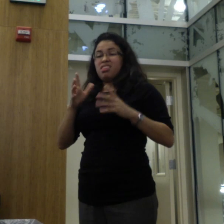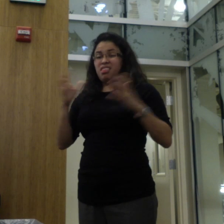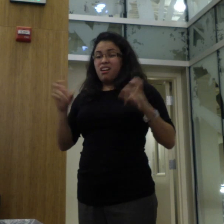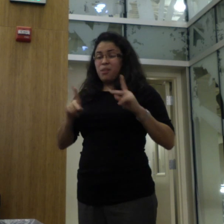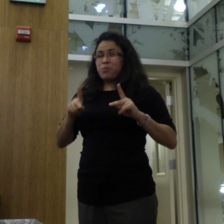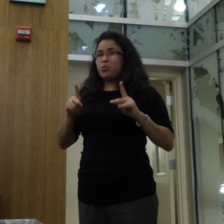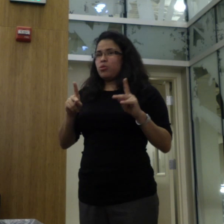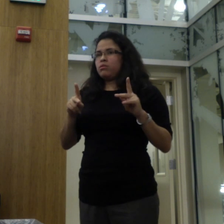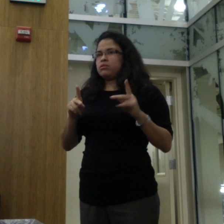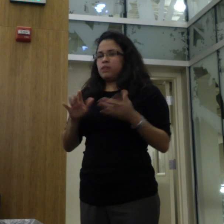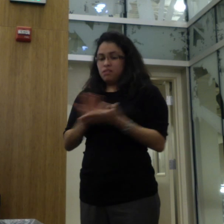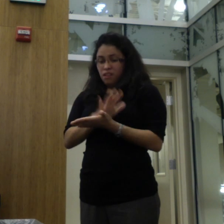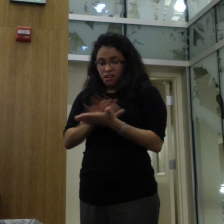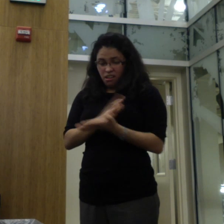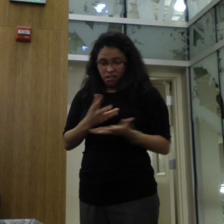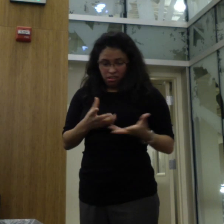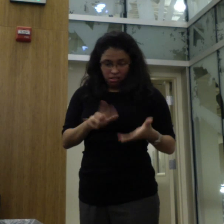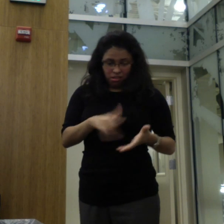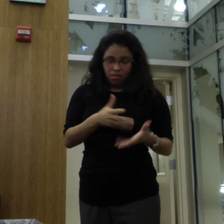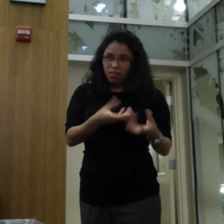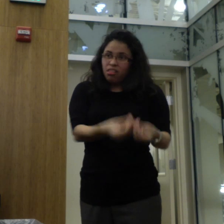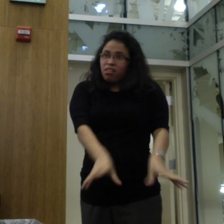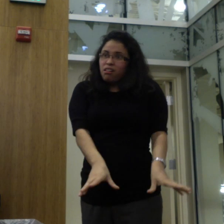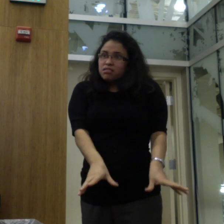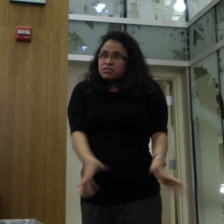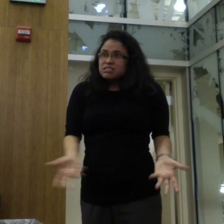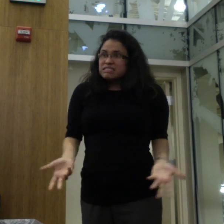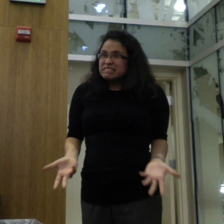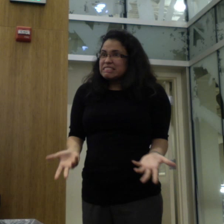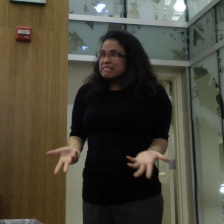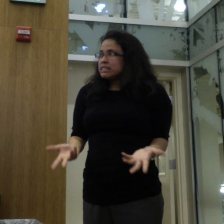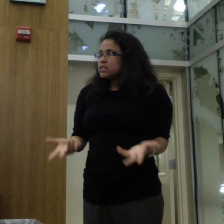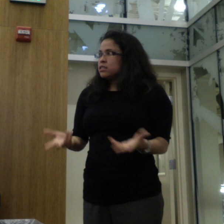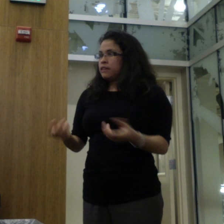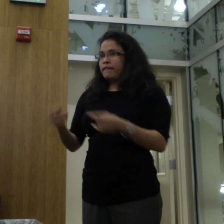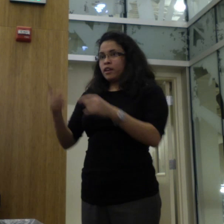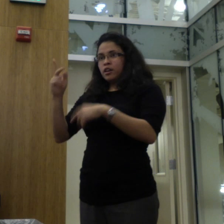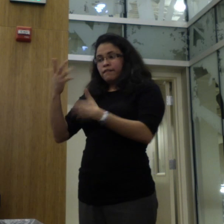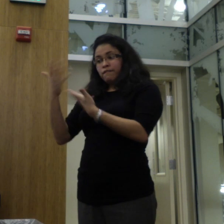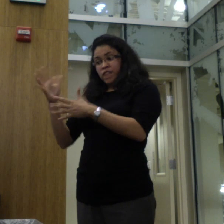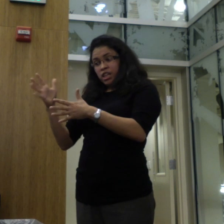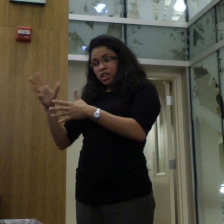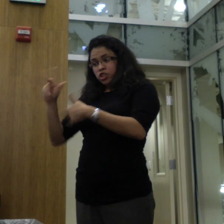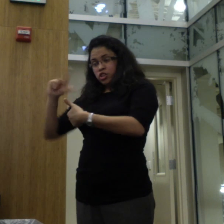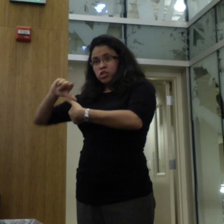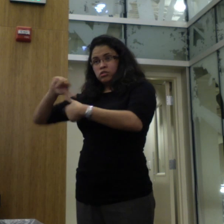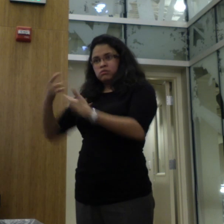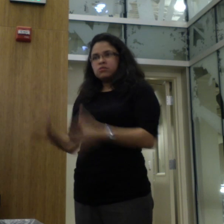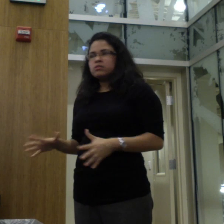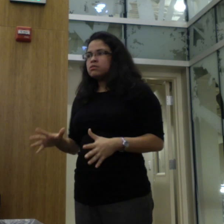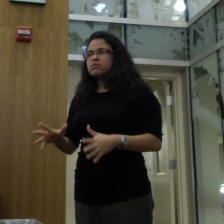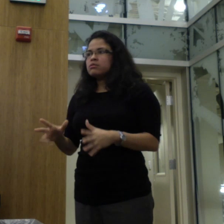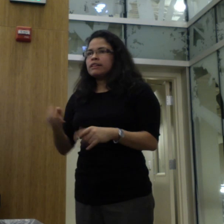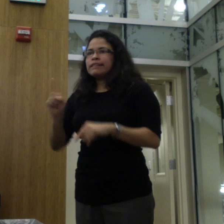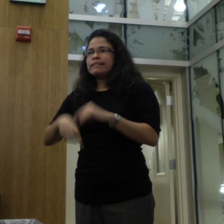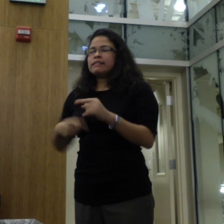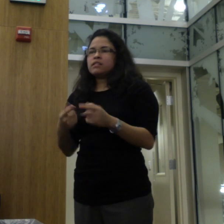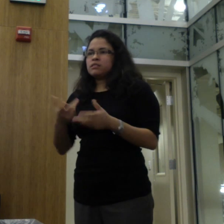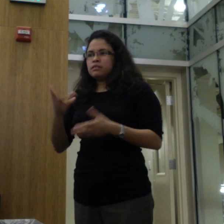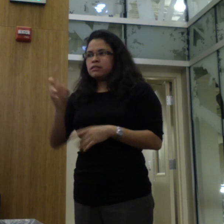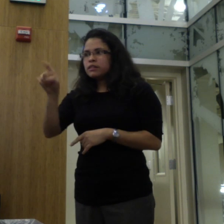their documents. And they had a lot of trouble after the fact when they were trying to claim insurance